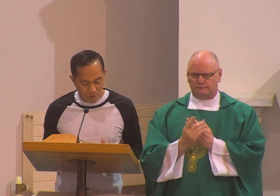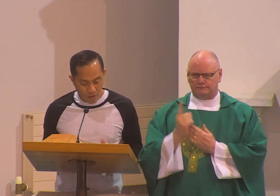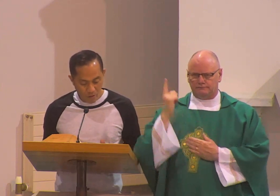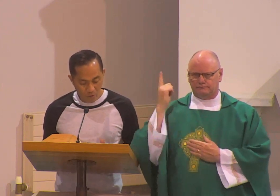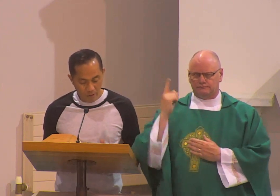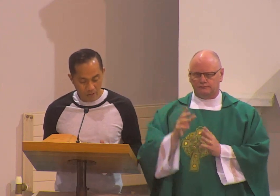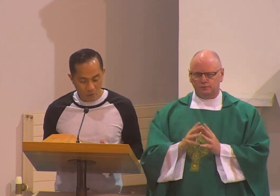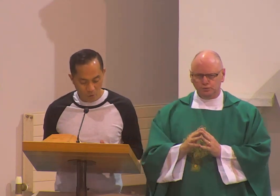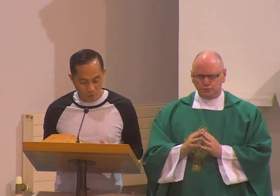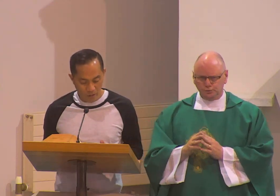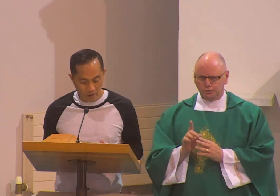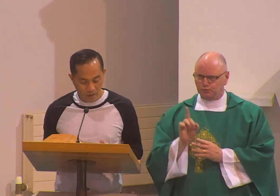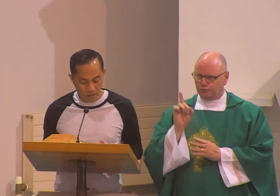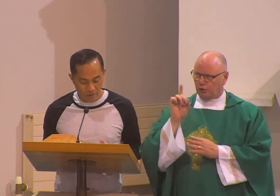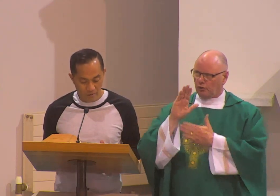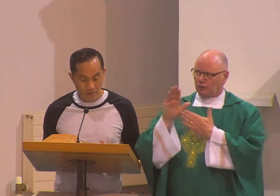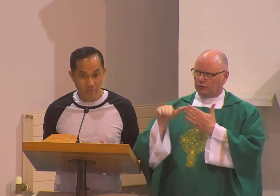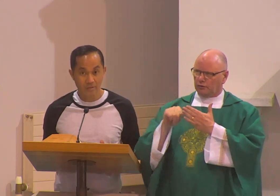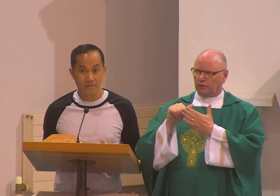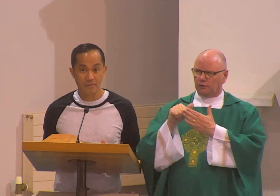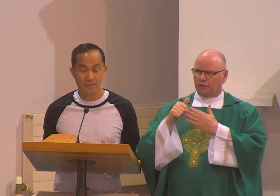You are holy, O Lord our God.